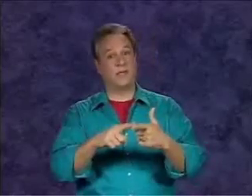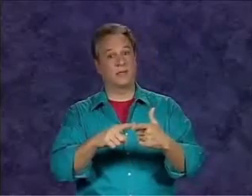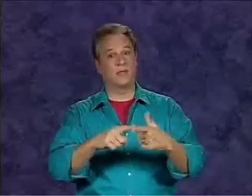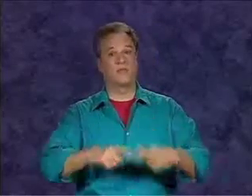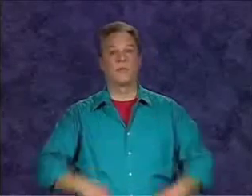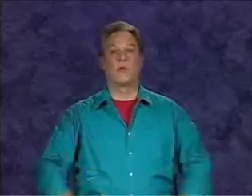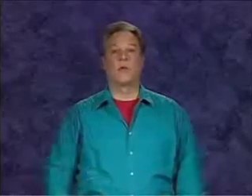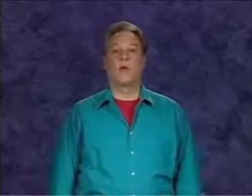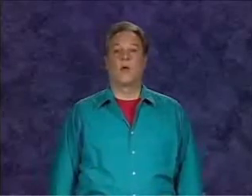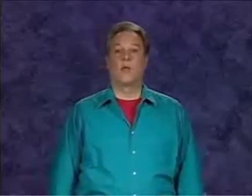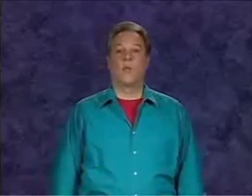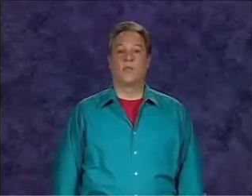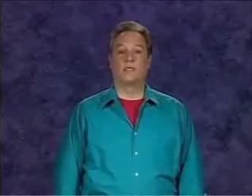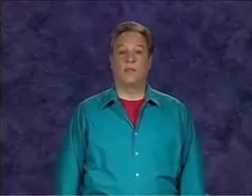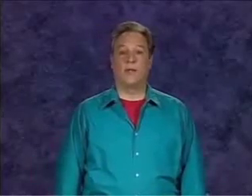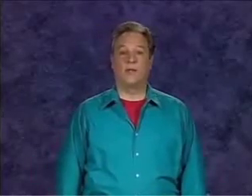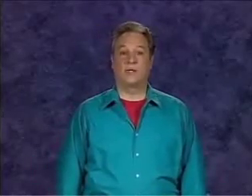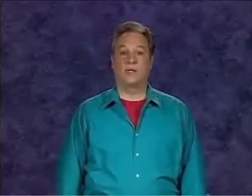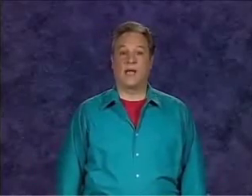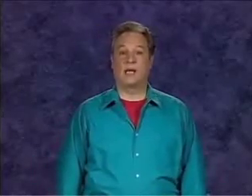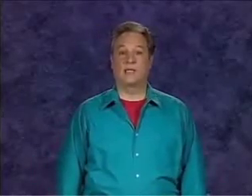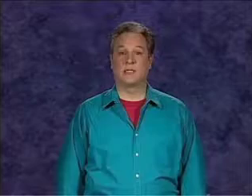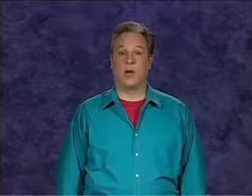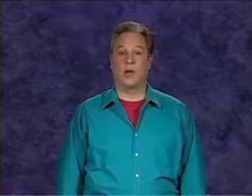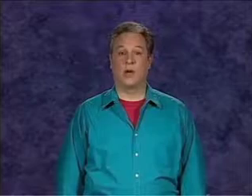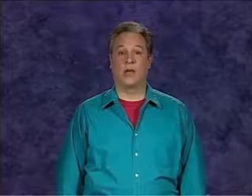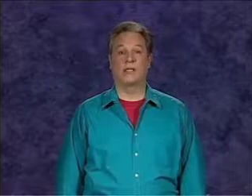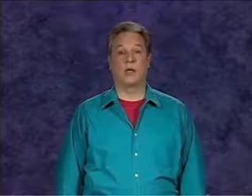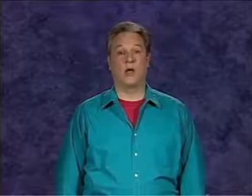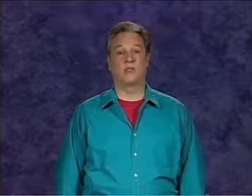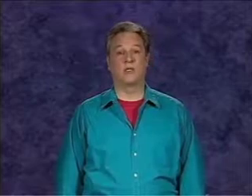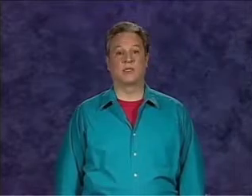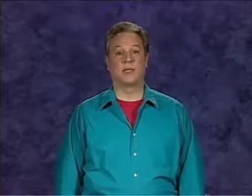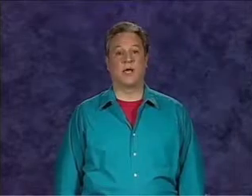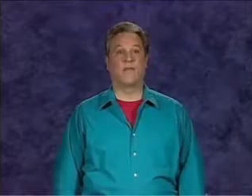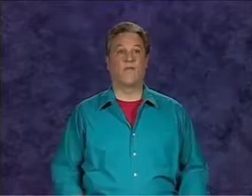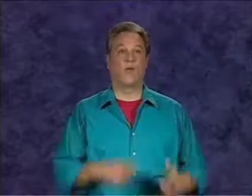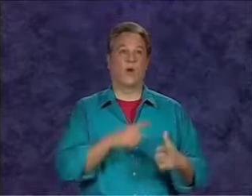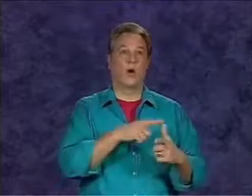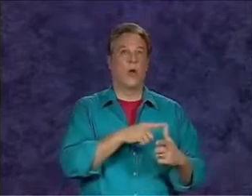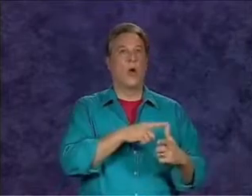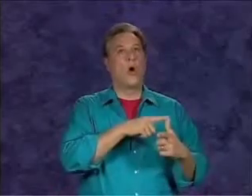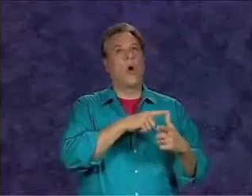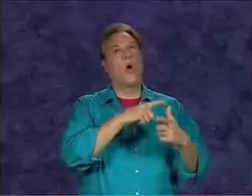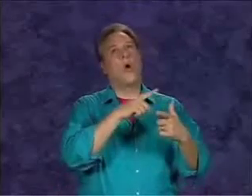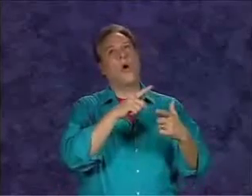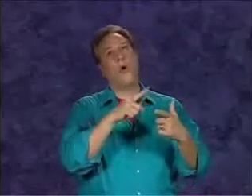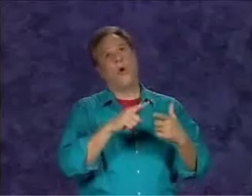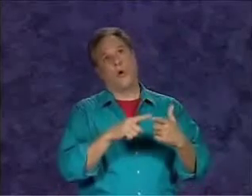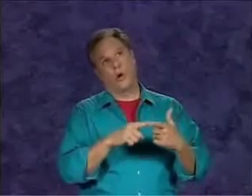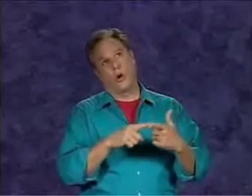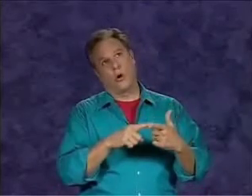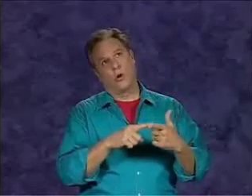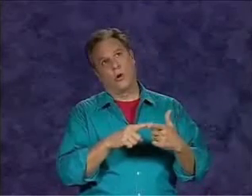second. When the speed of this sign is slower, it's also the sign for or.